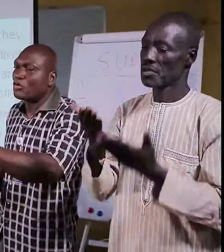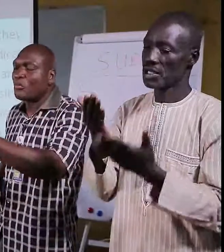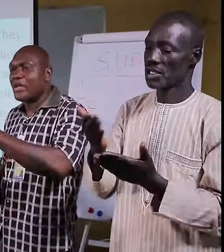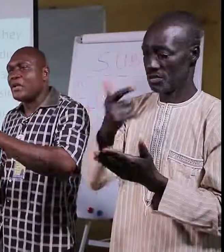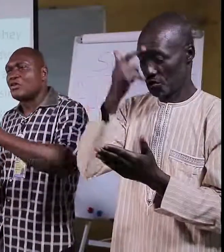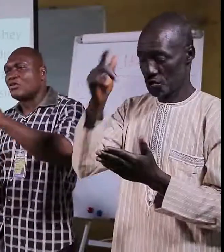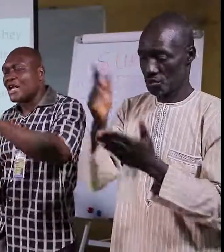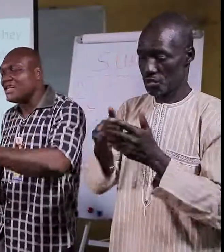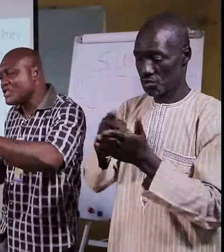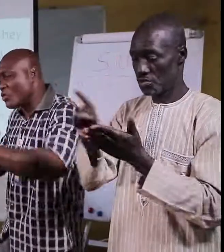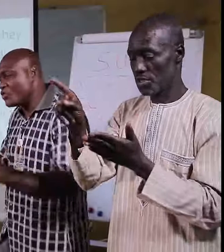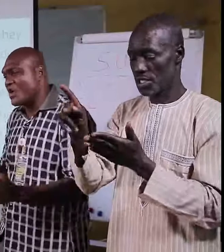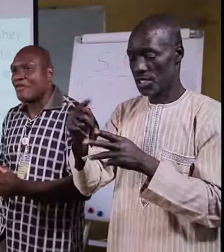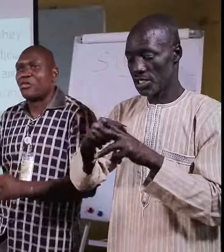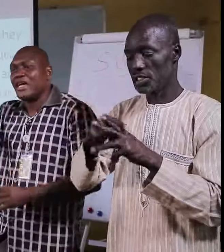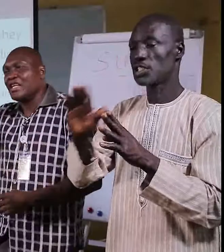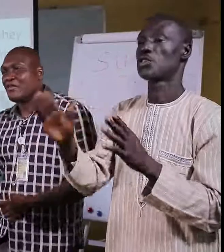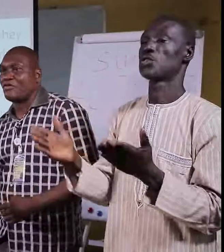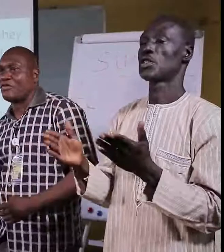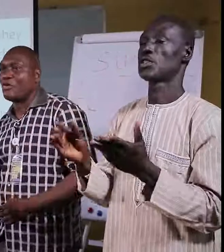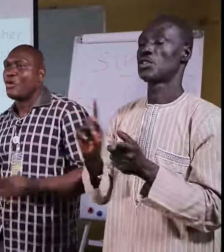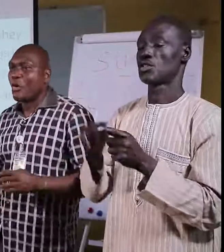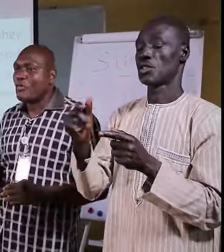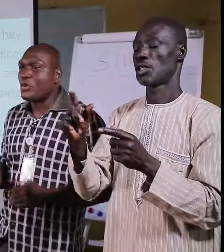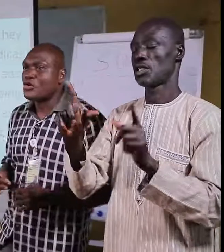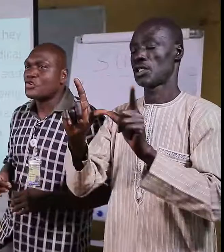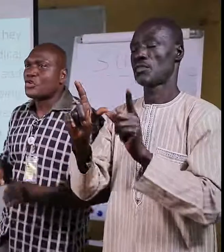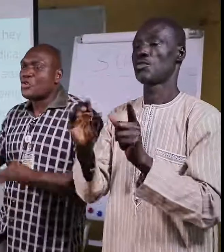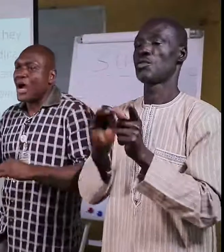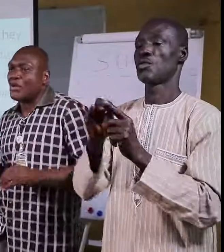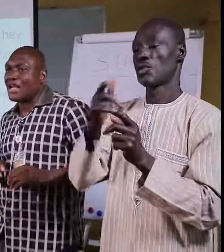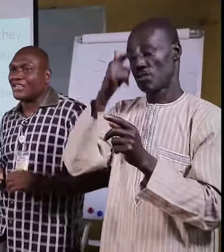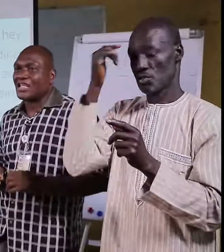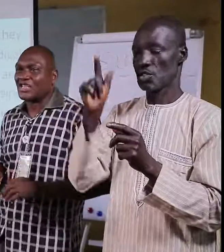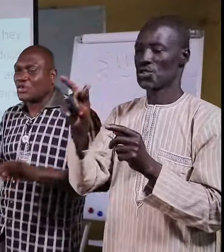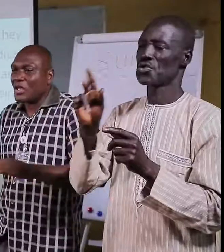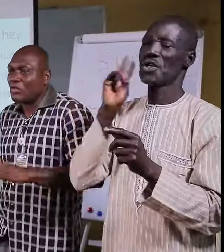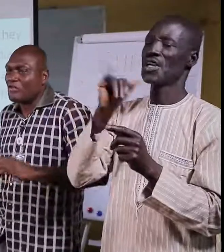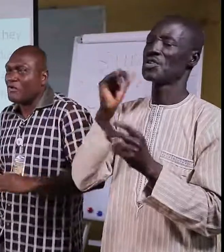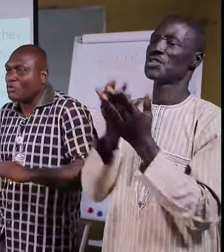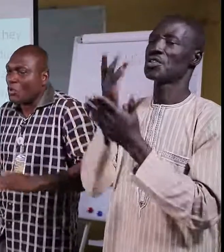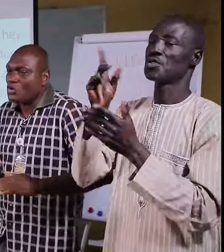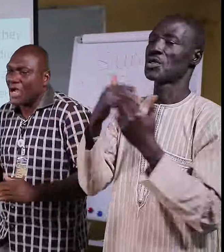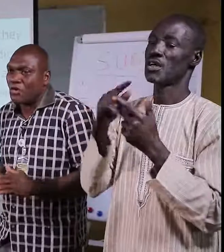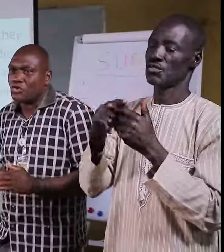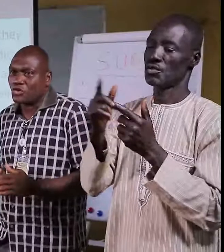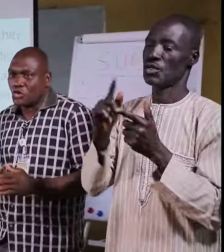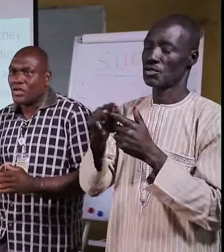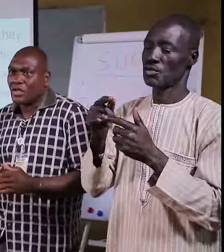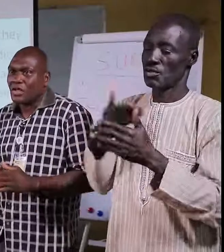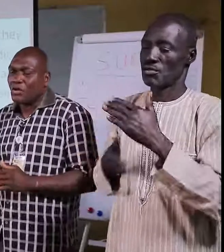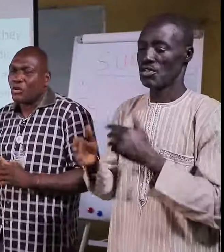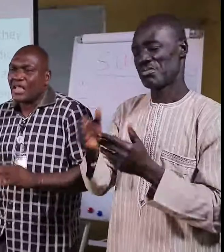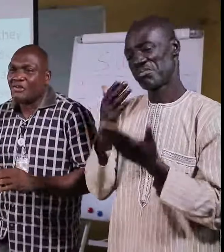you want to train these ones you have to any level, or because you are not that rich, you want to give birth to what you can